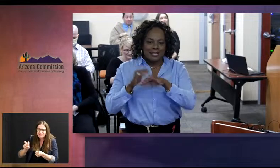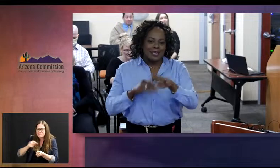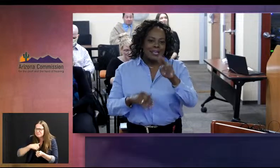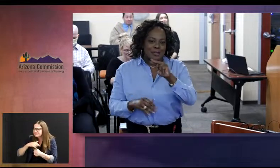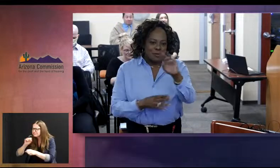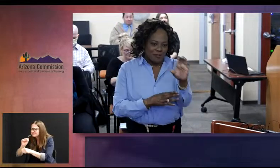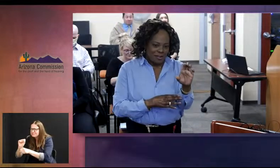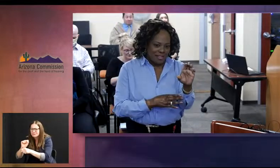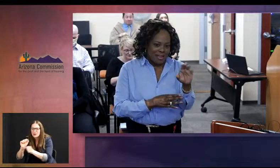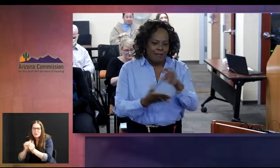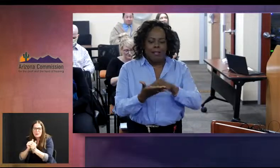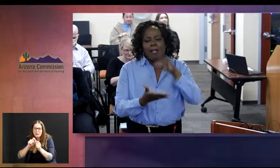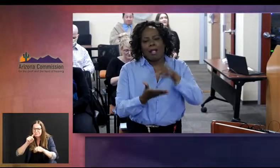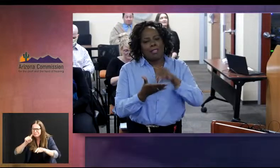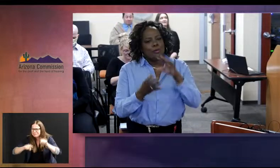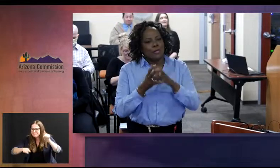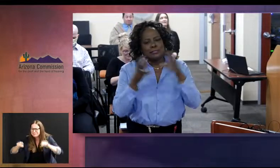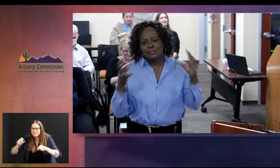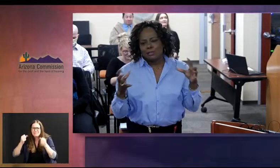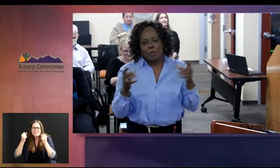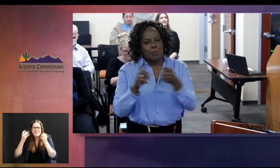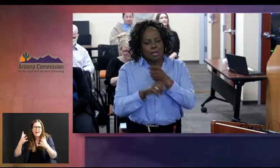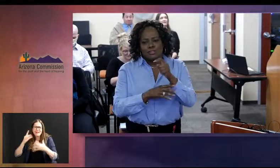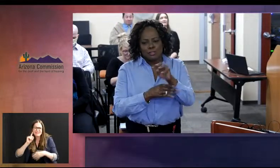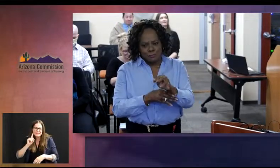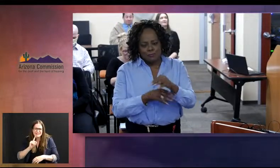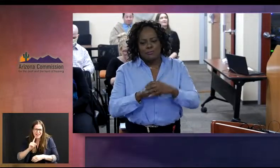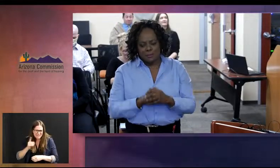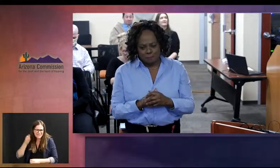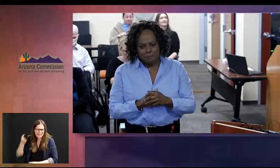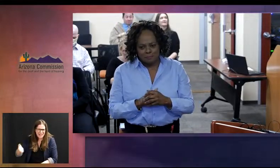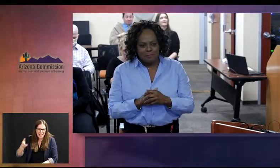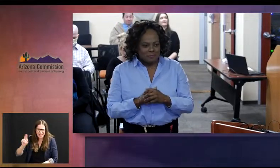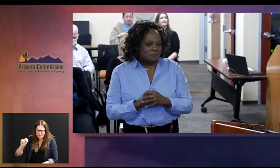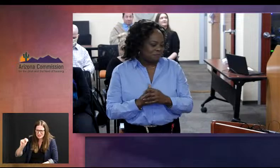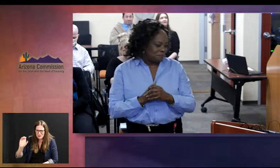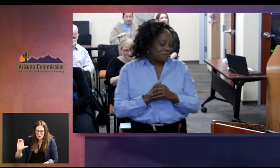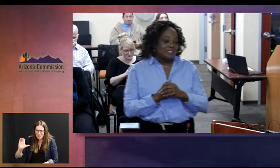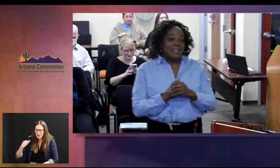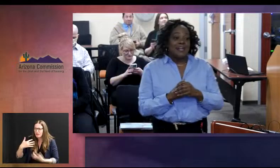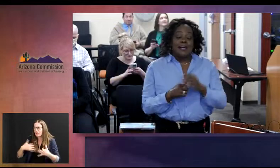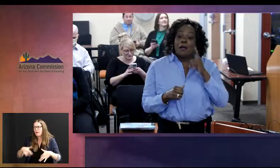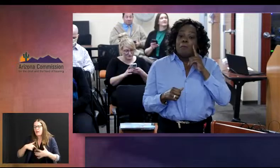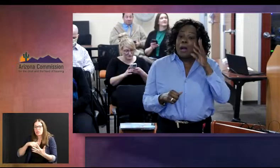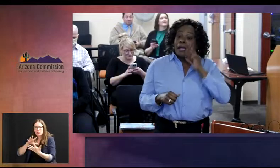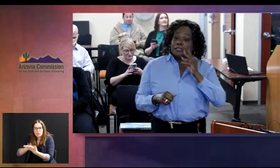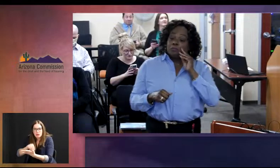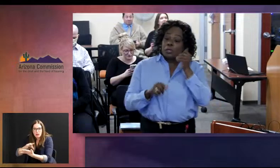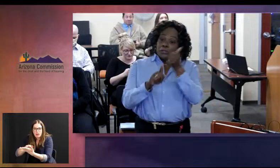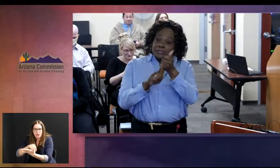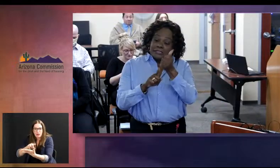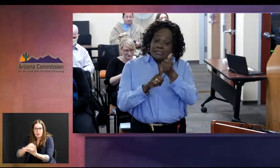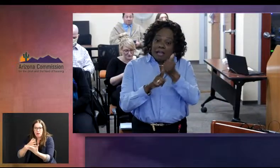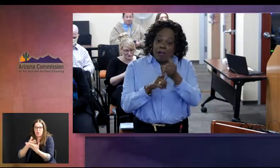of the deaf community in North Carolina, and I learned so much from them.